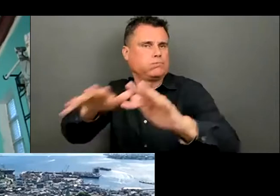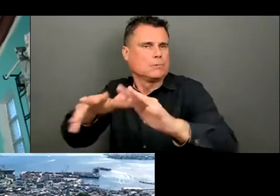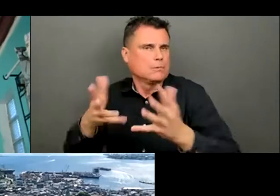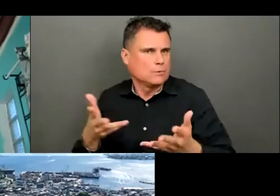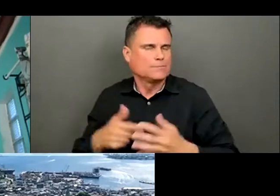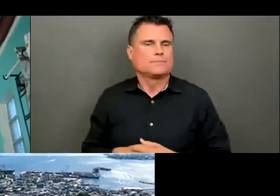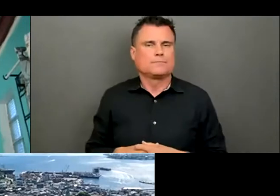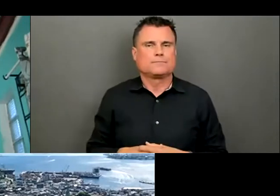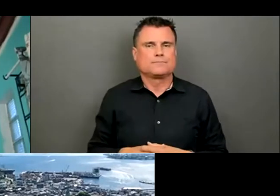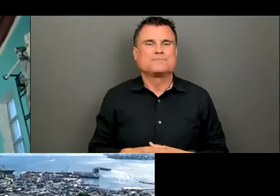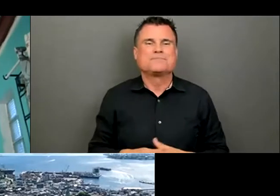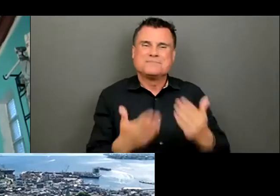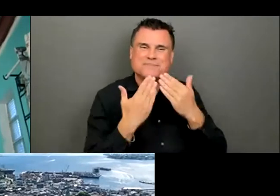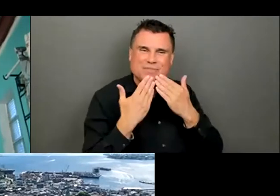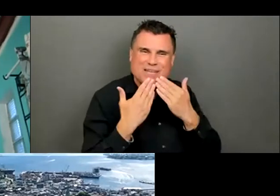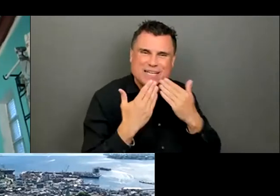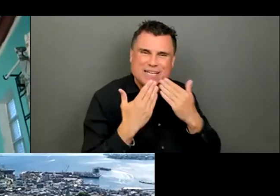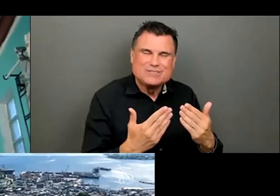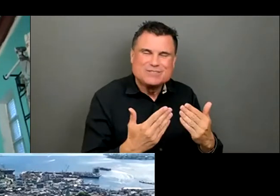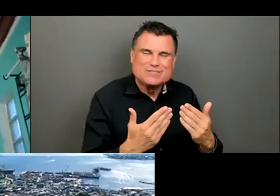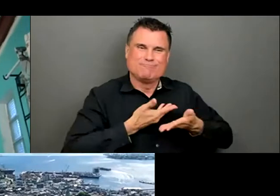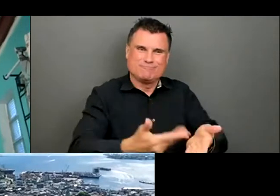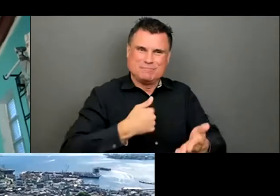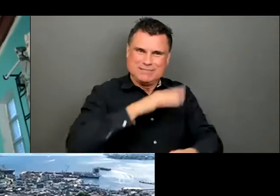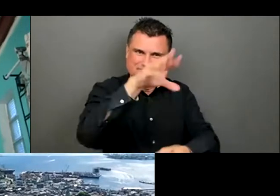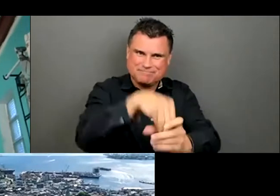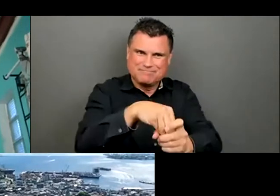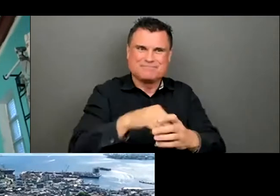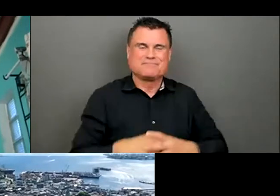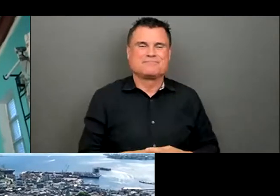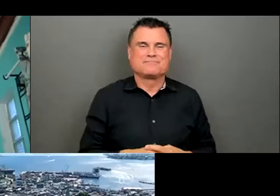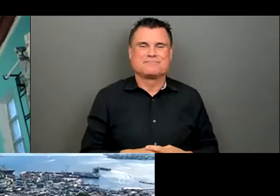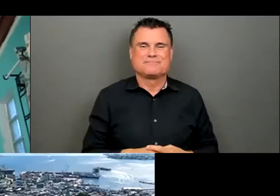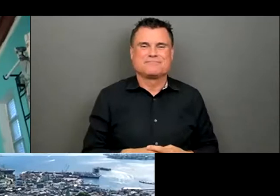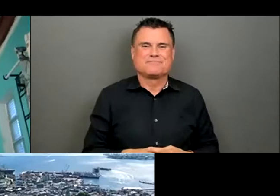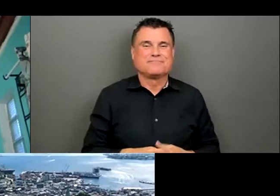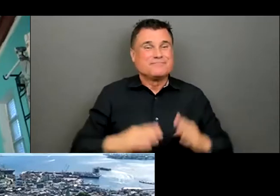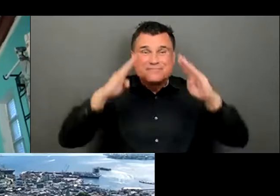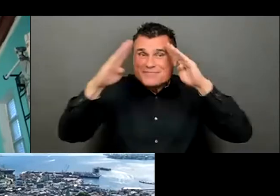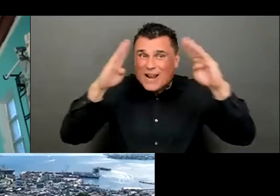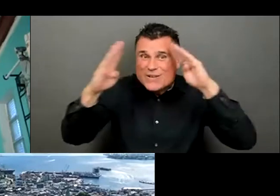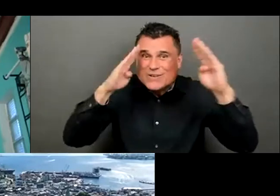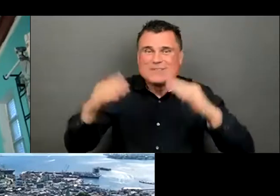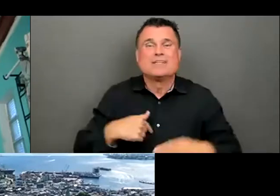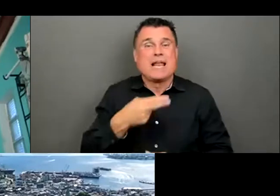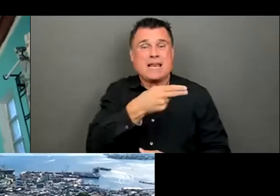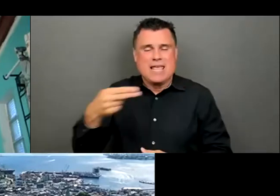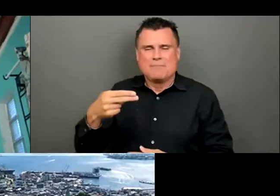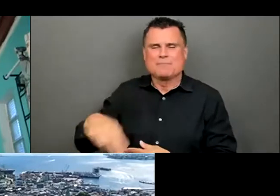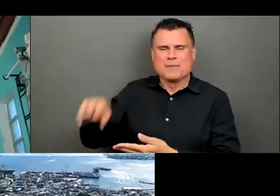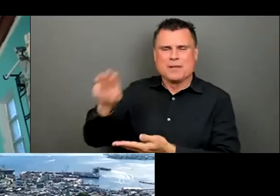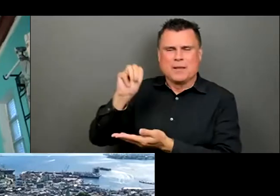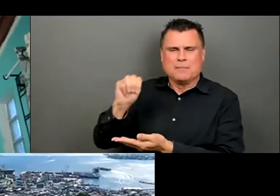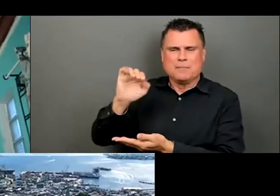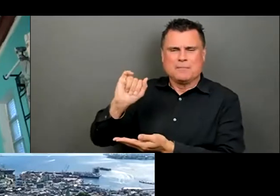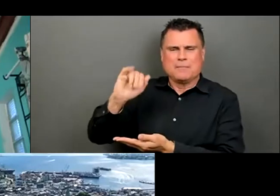for introduction. And hello, all of you. My name is Mihoko Sakurai. I'm working for